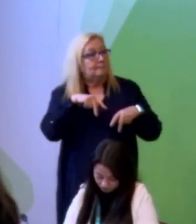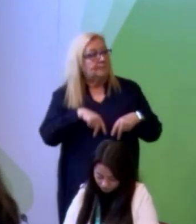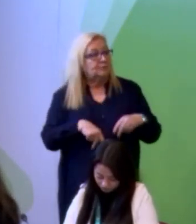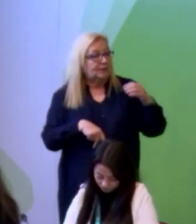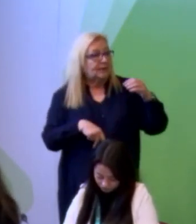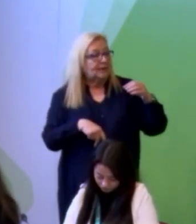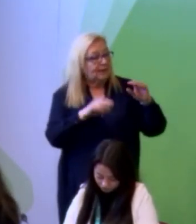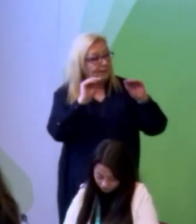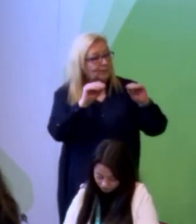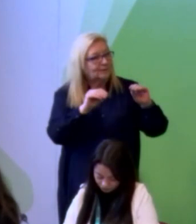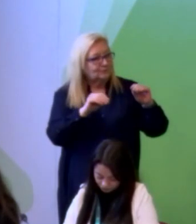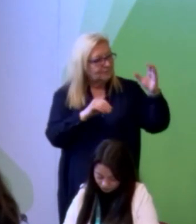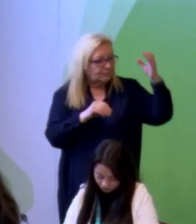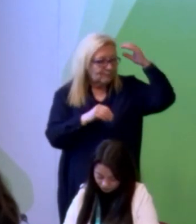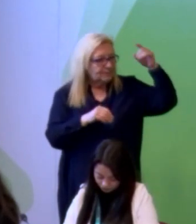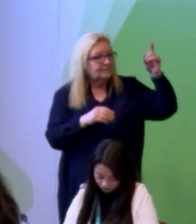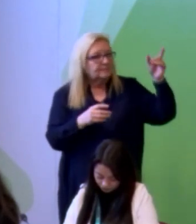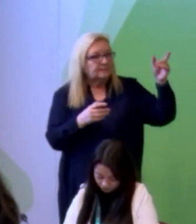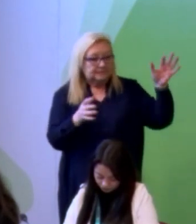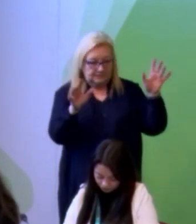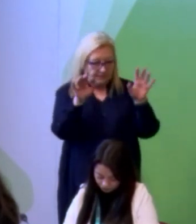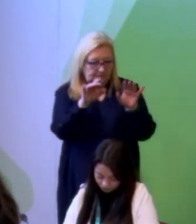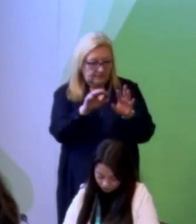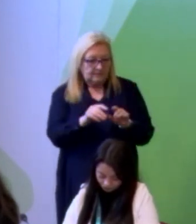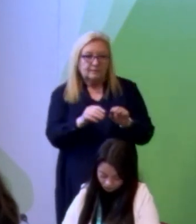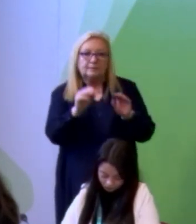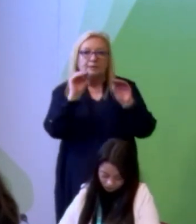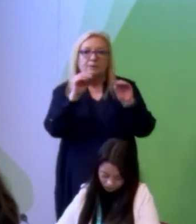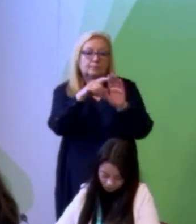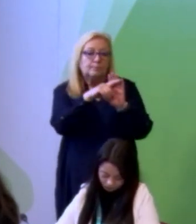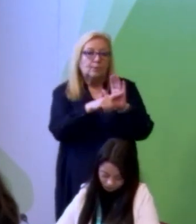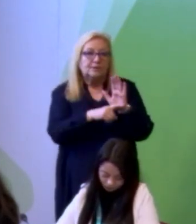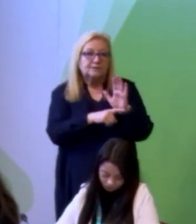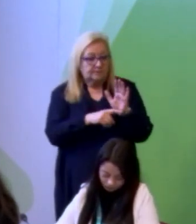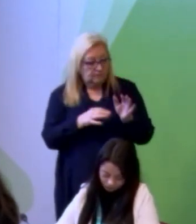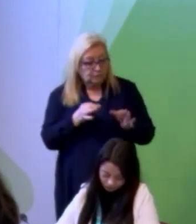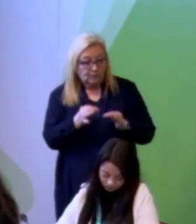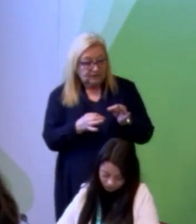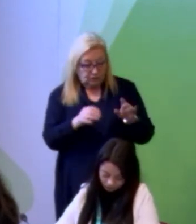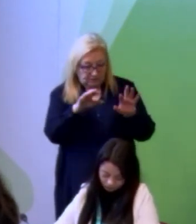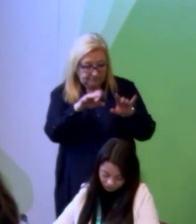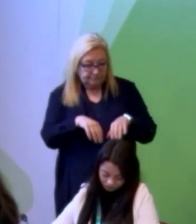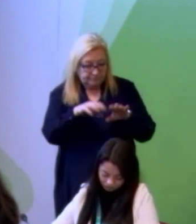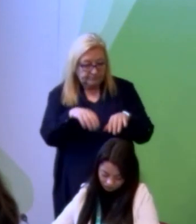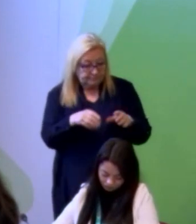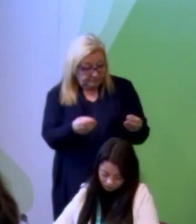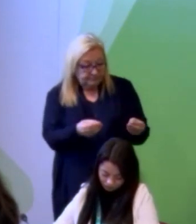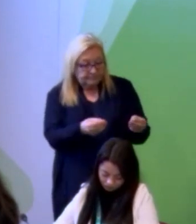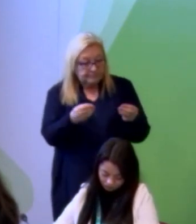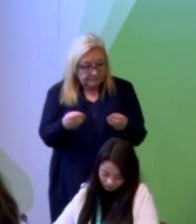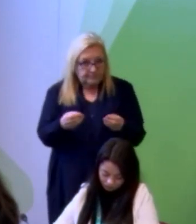to develop an inclusive education policy and strategy that has been also incorporated in the new education sector